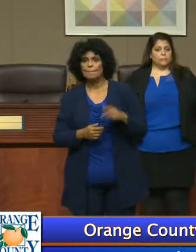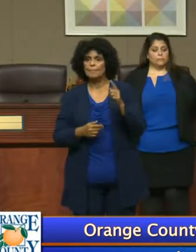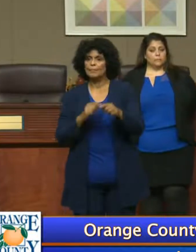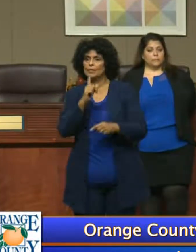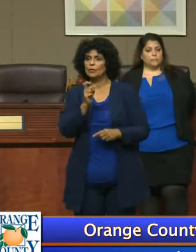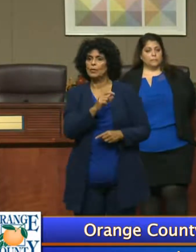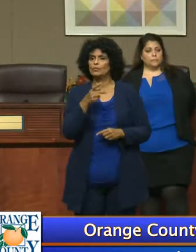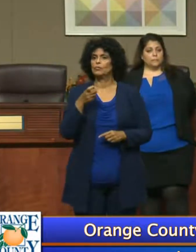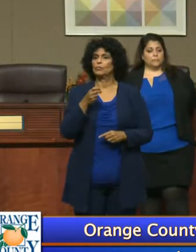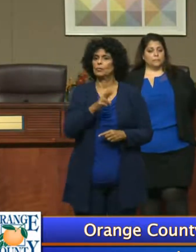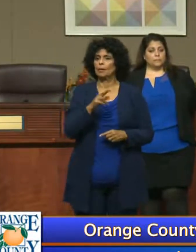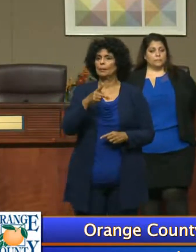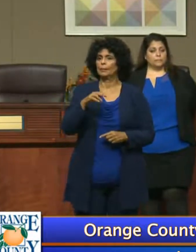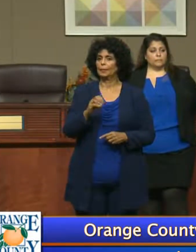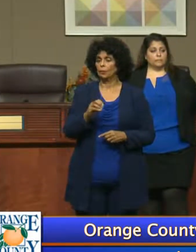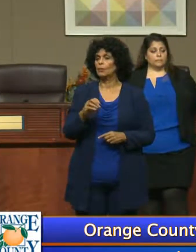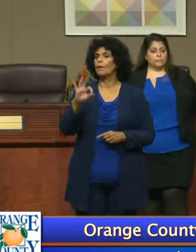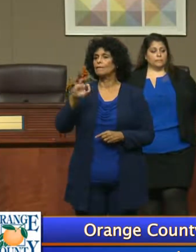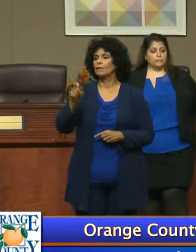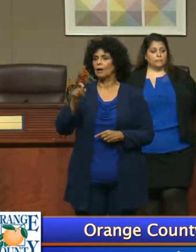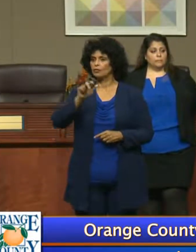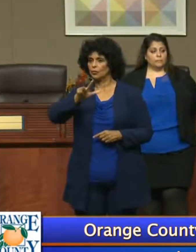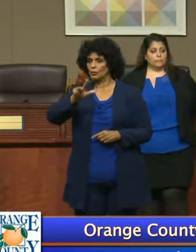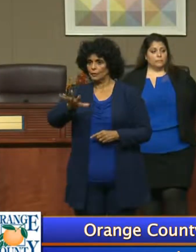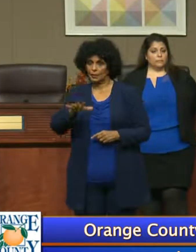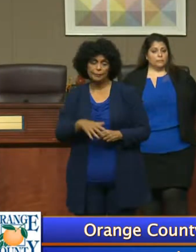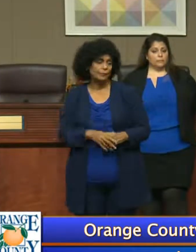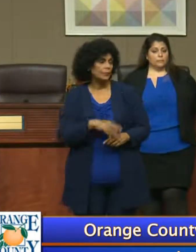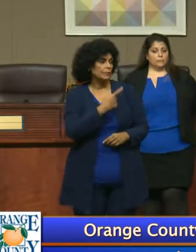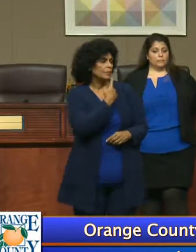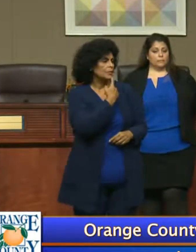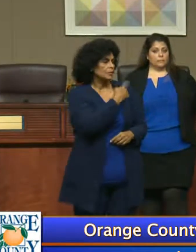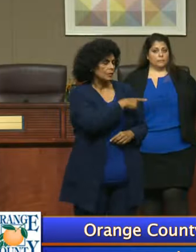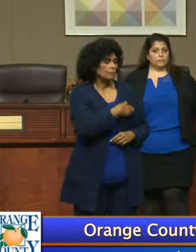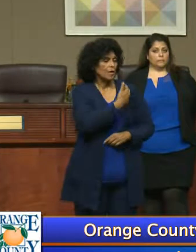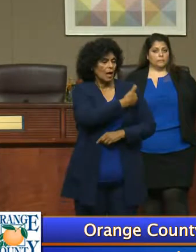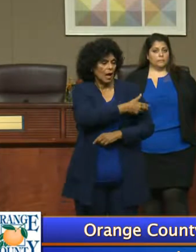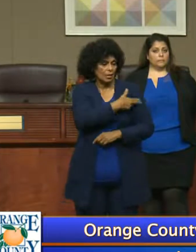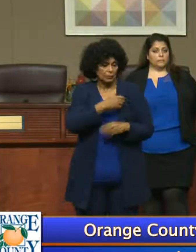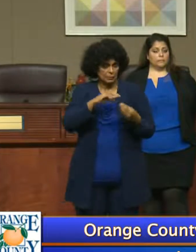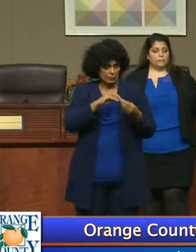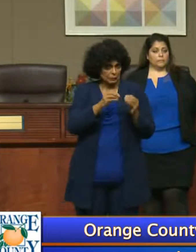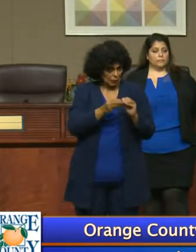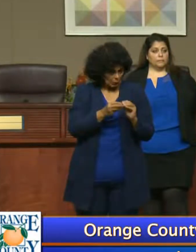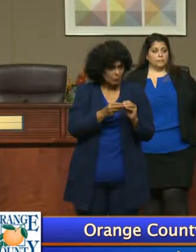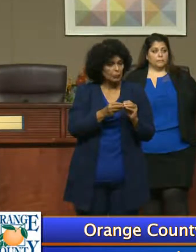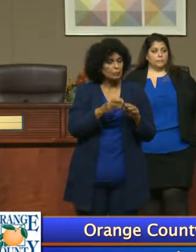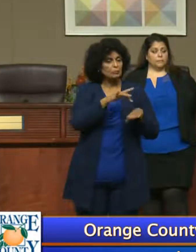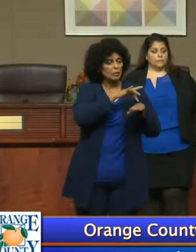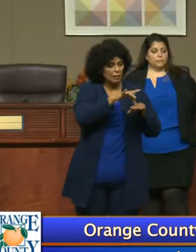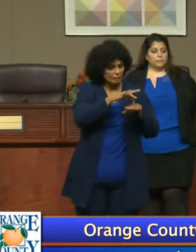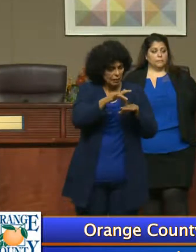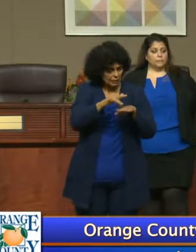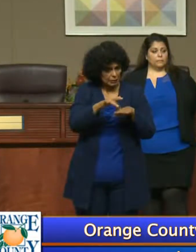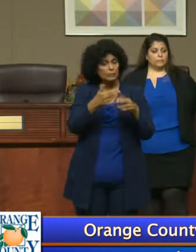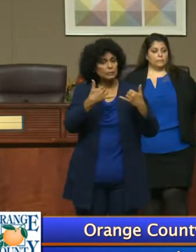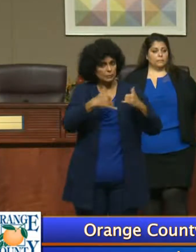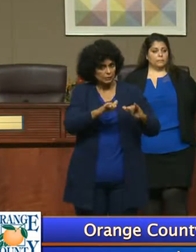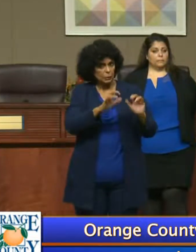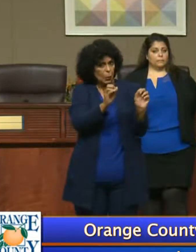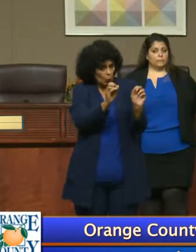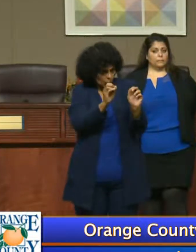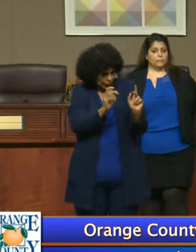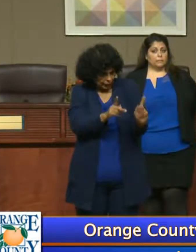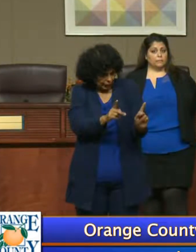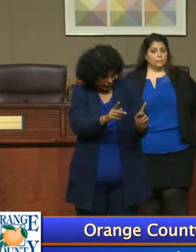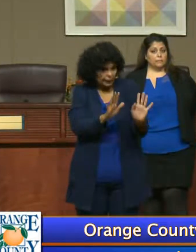Fox 35. As you showed us, the hospitalization numbers are looking okay for Orange County right now. Is that still because we have younger